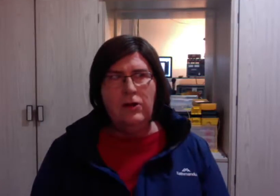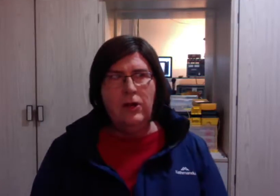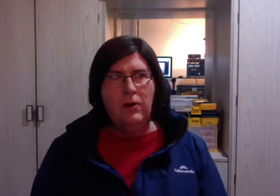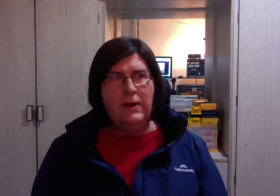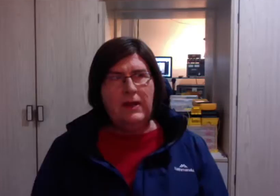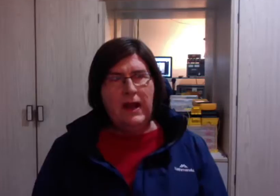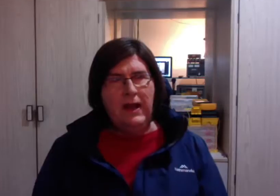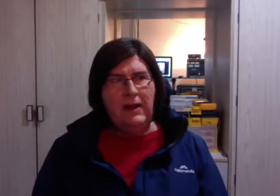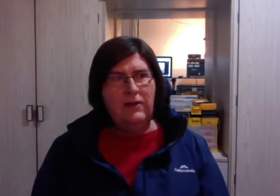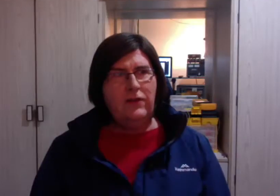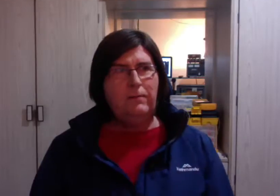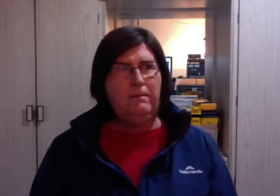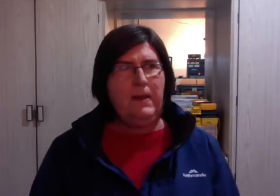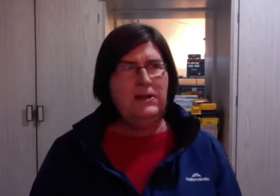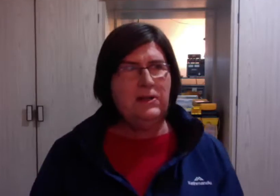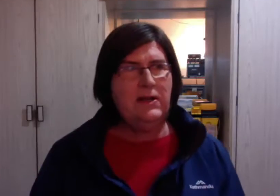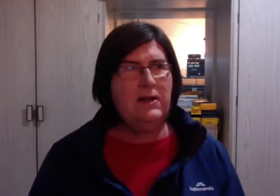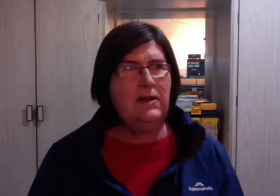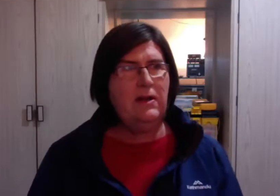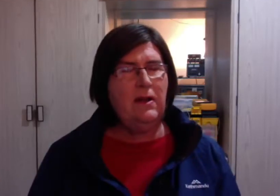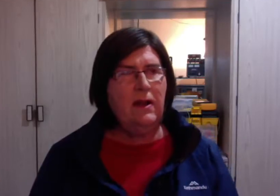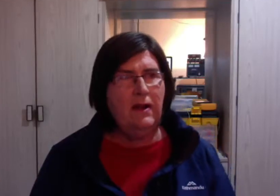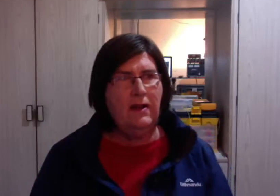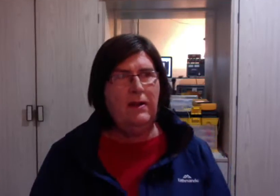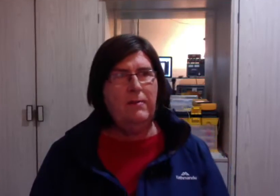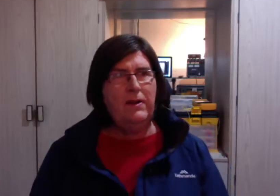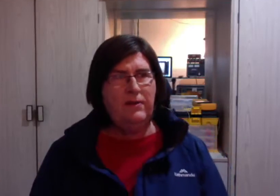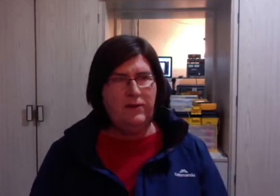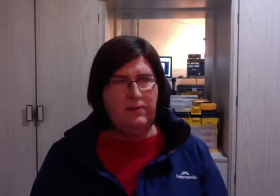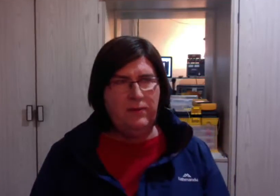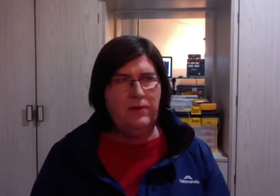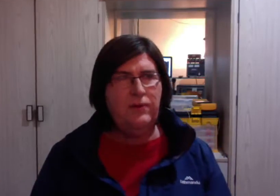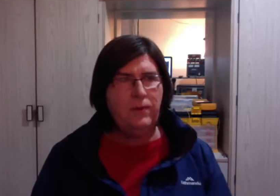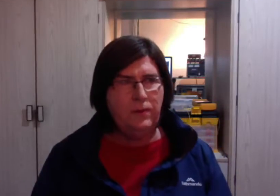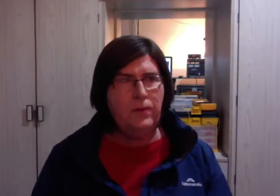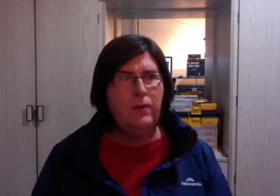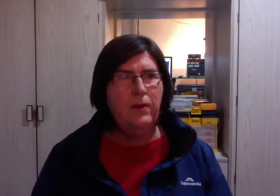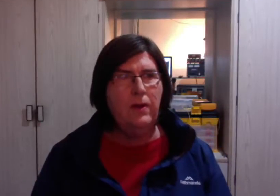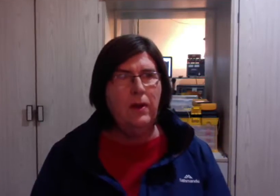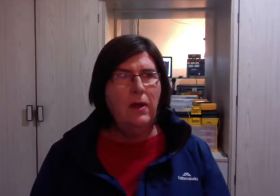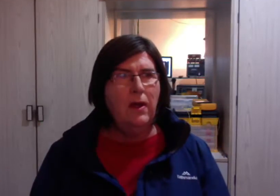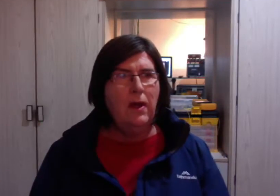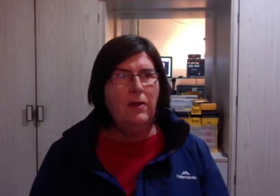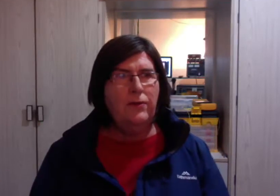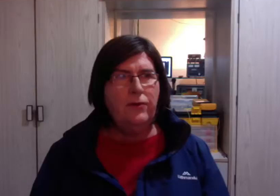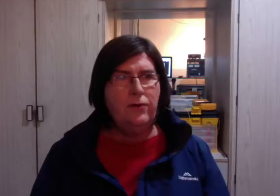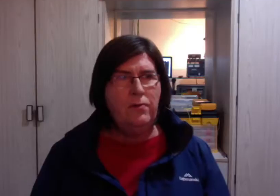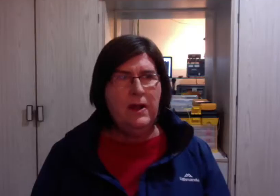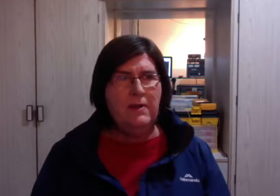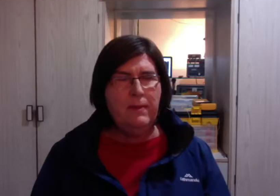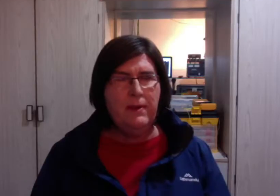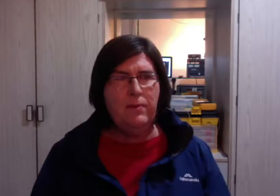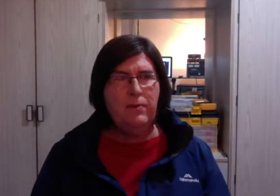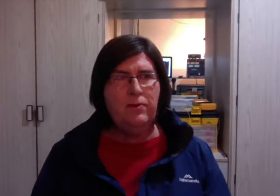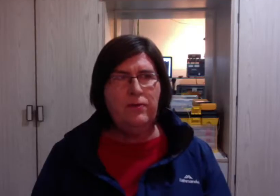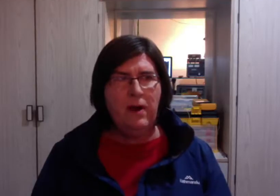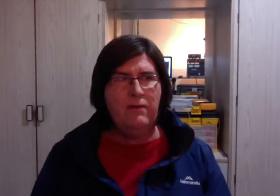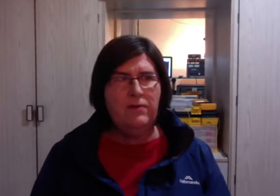And on the Canning especially, but in the Simpson too, too many people drive with